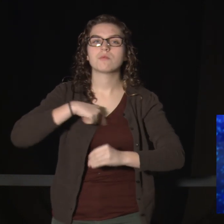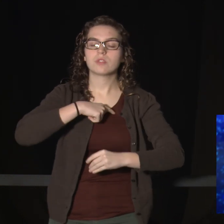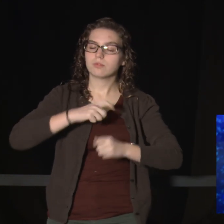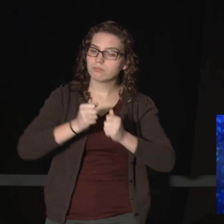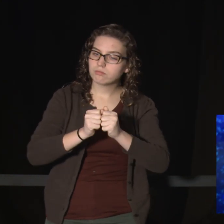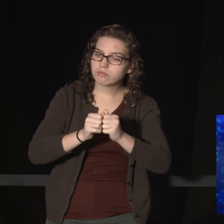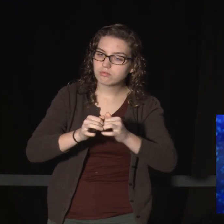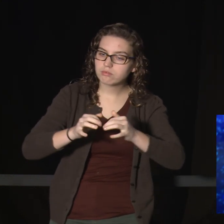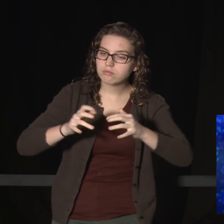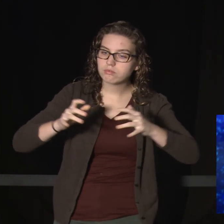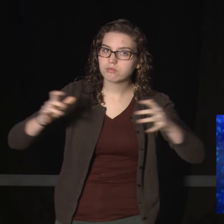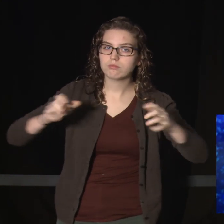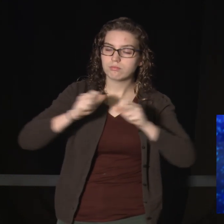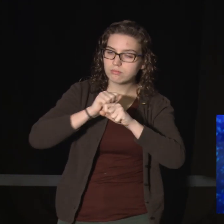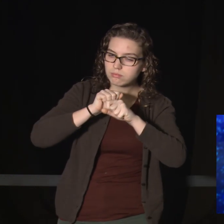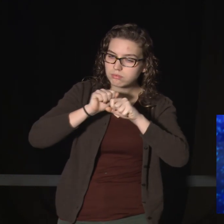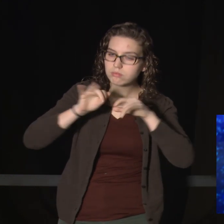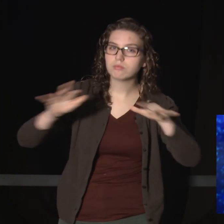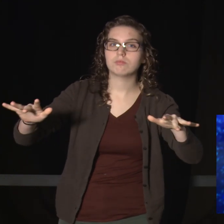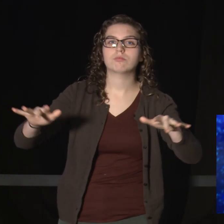We'll take the high road.